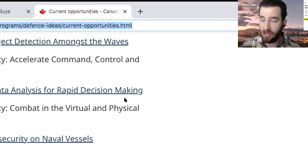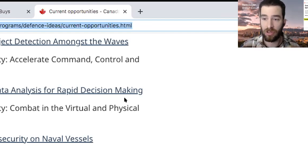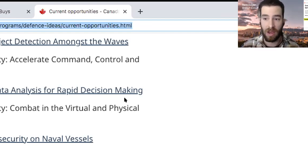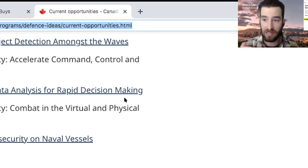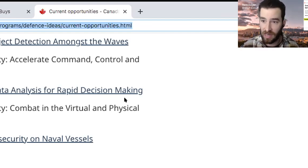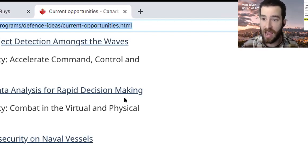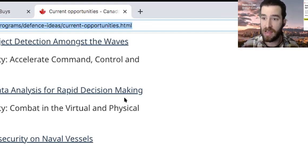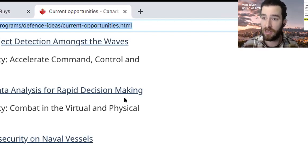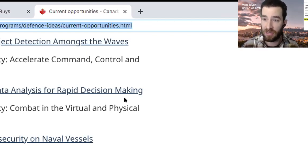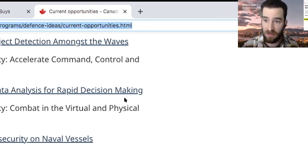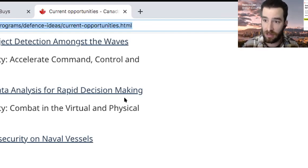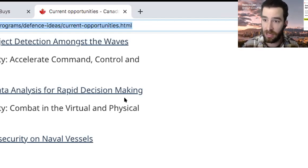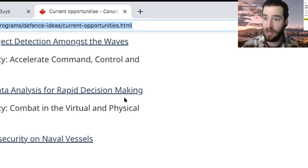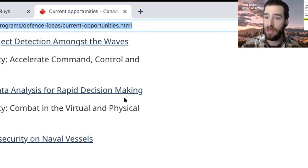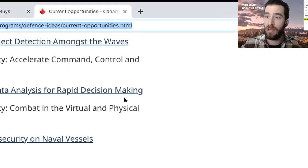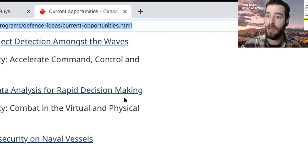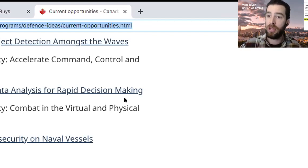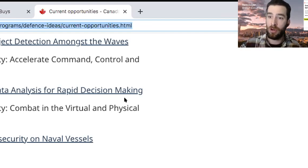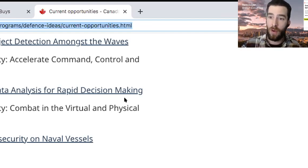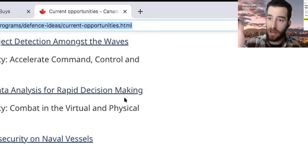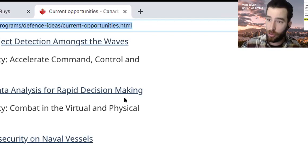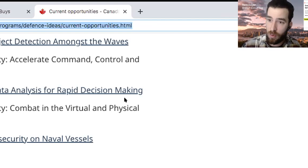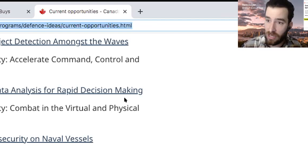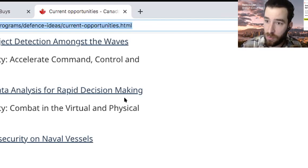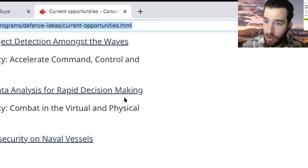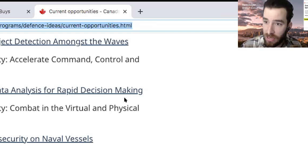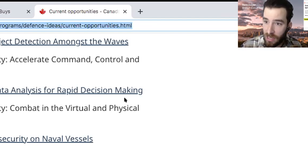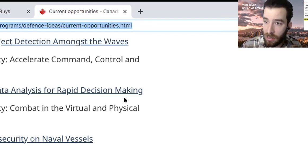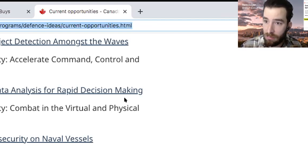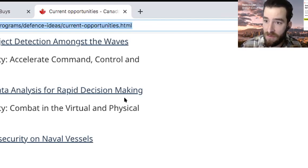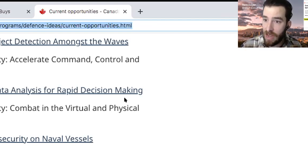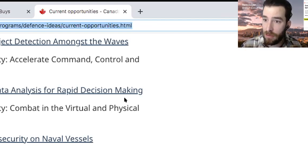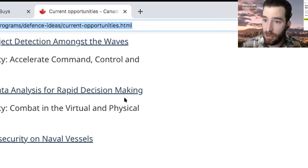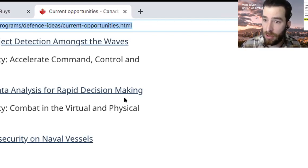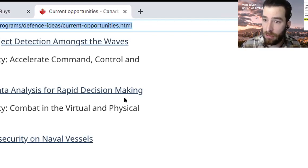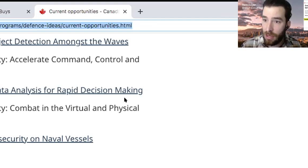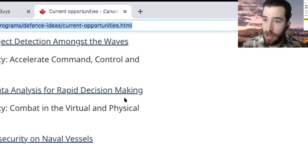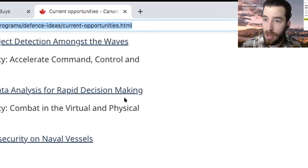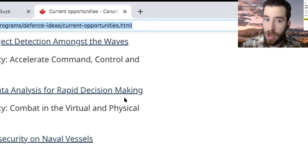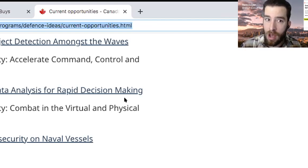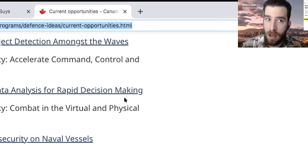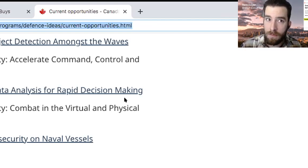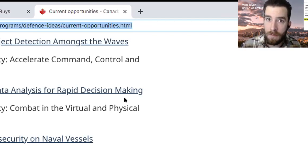notice, right? So they might say specifically, extra points will be available,